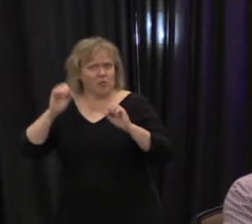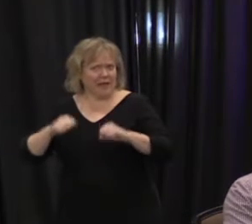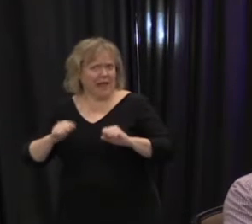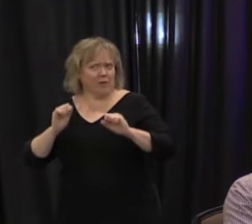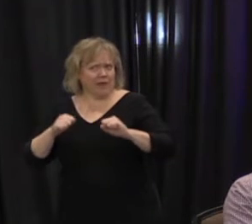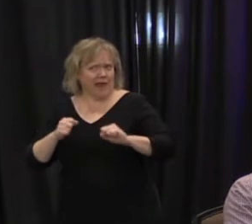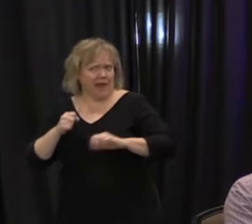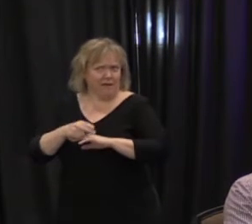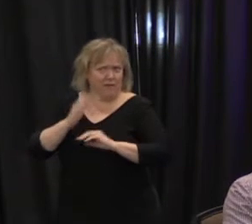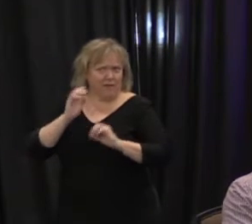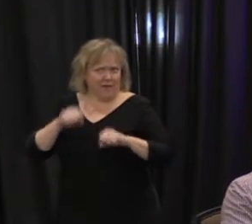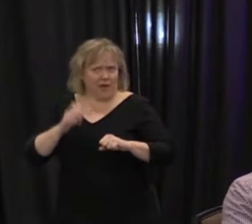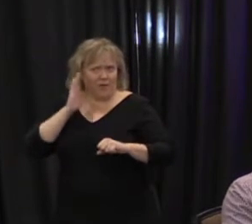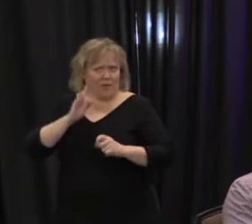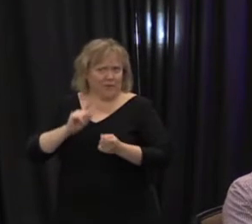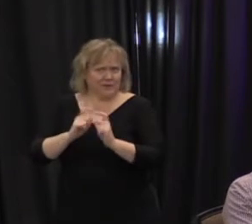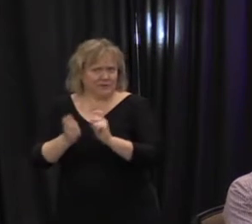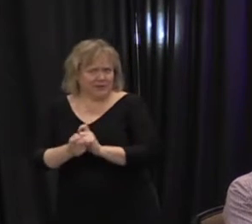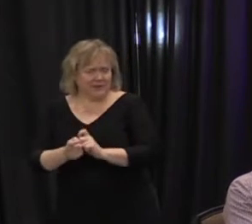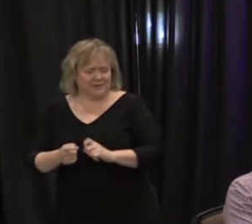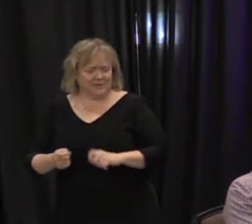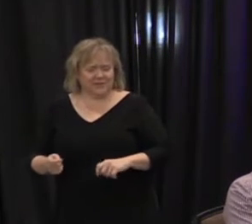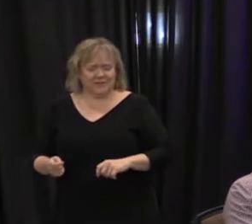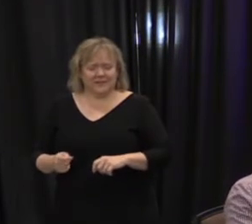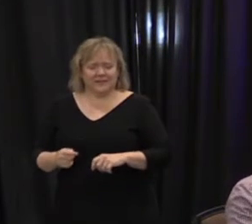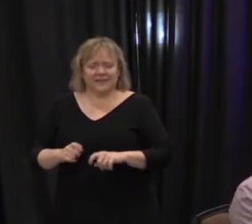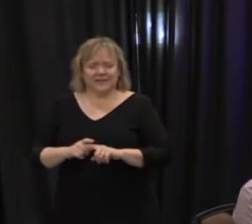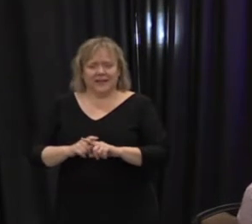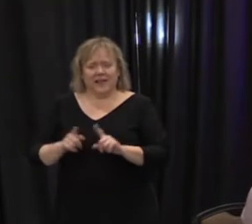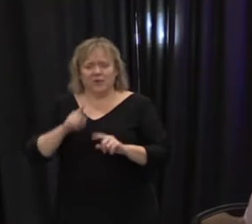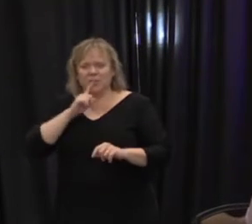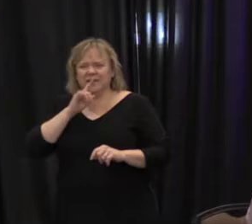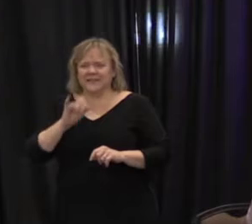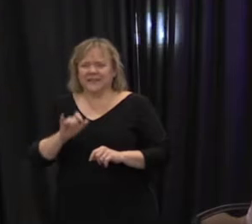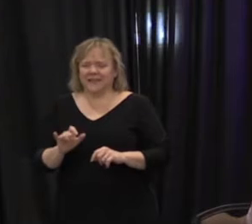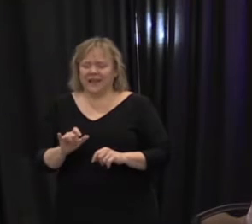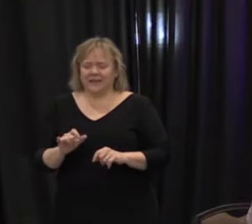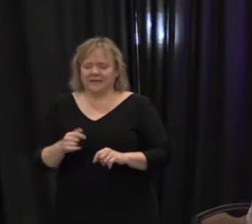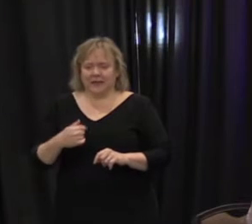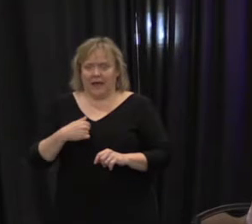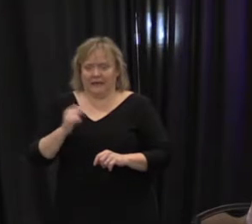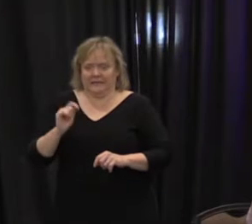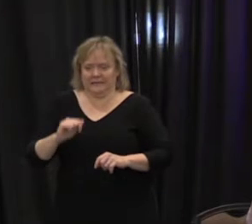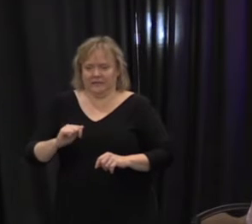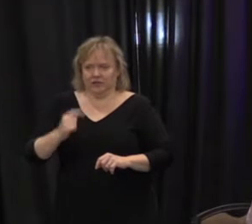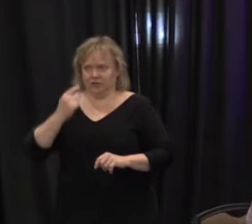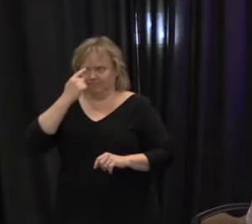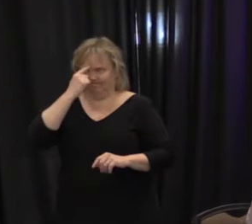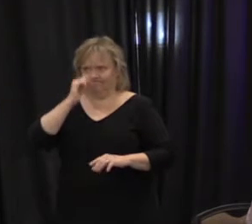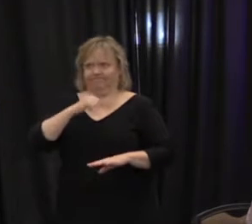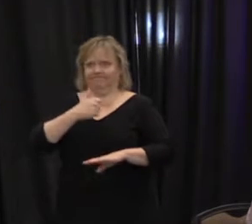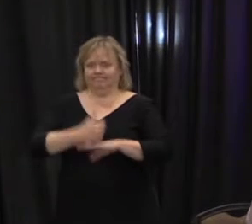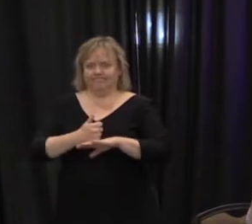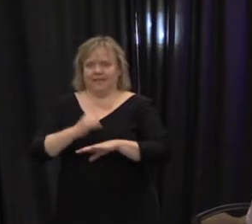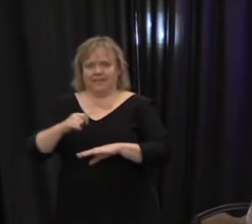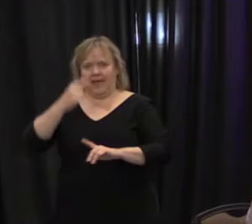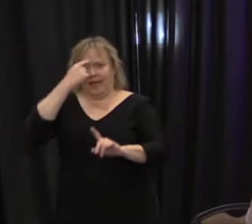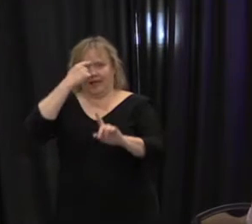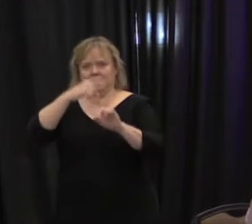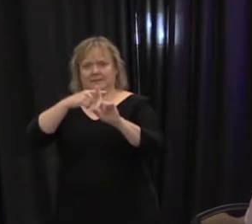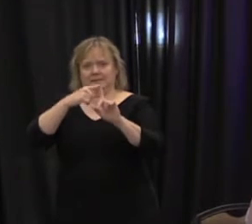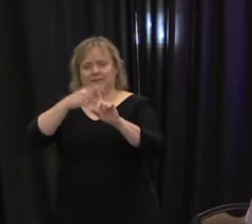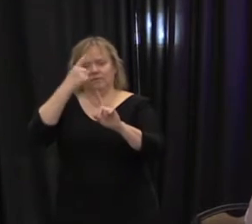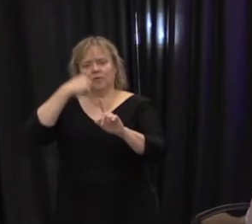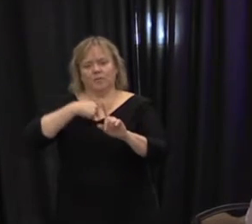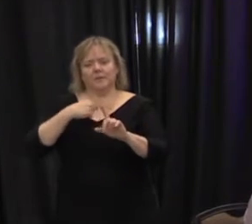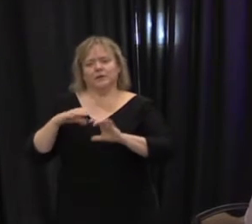win, we will change, you know? And it's almost like I have to have that mindset to be able to, like, really